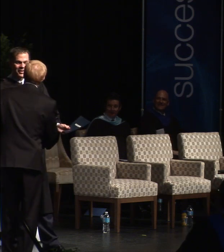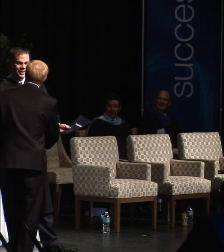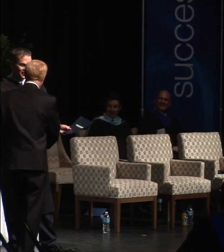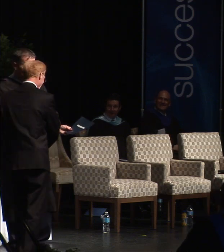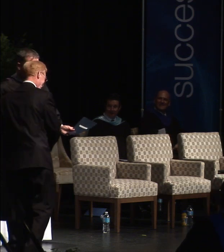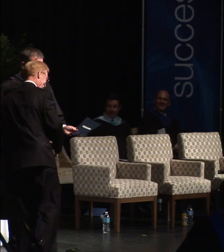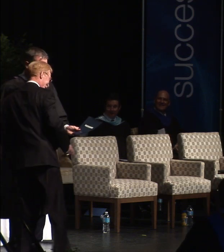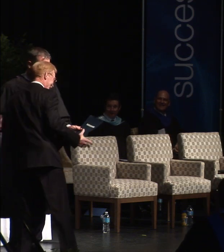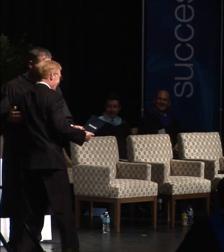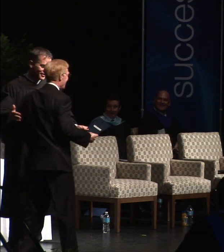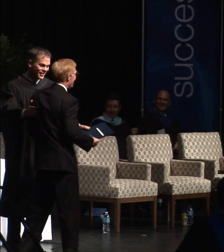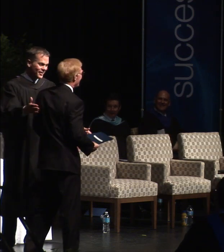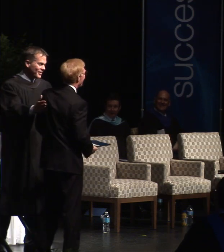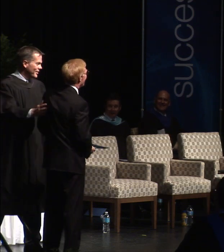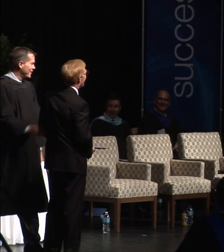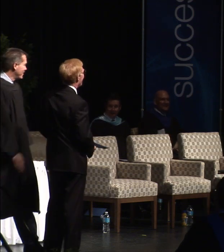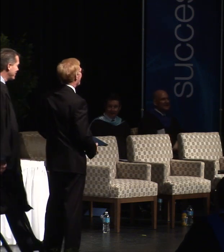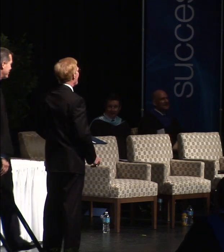conditioning.